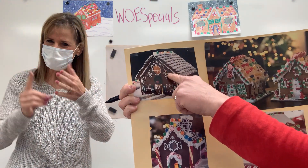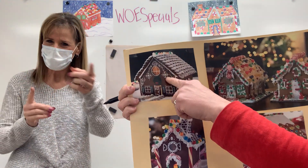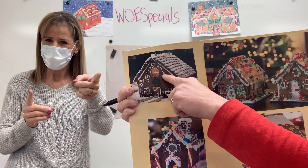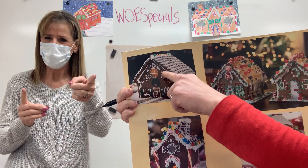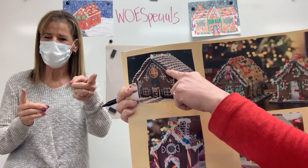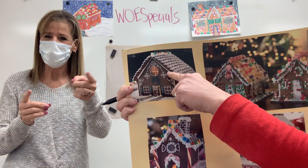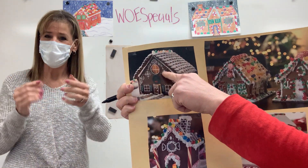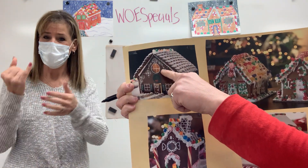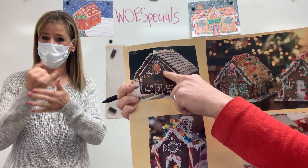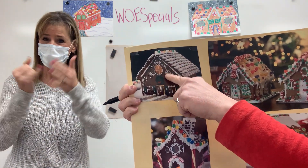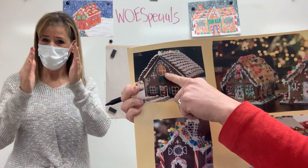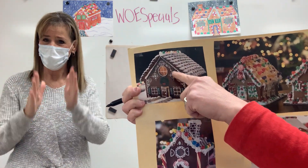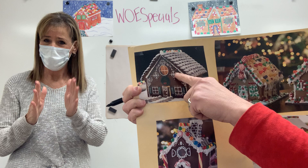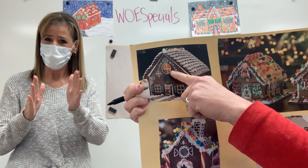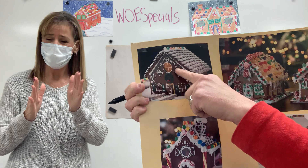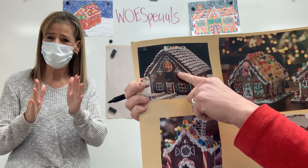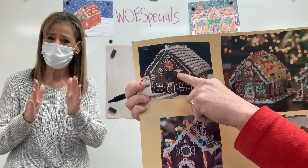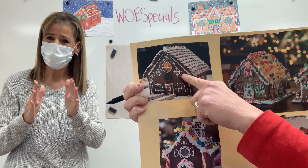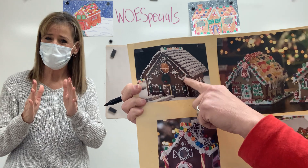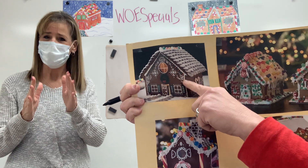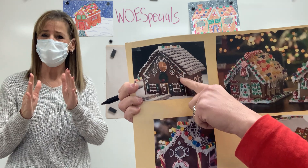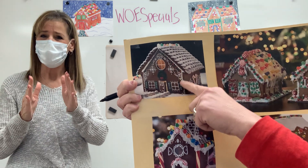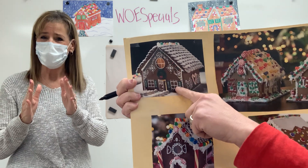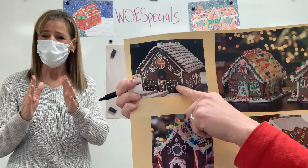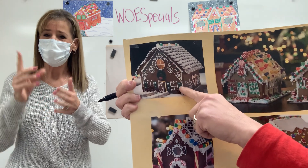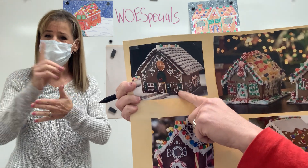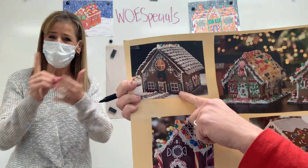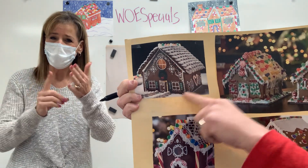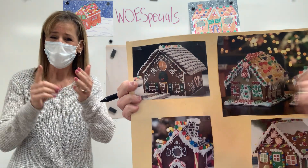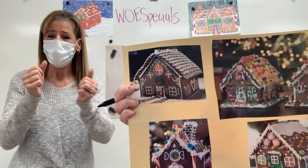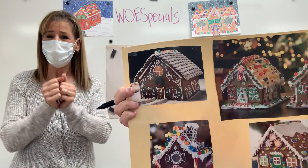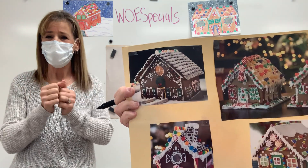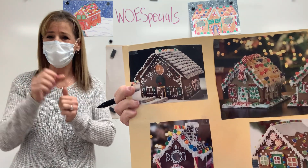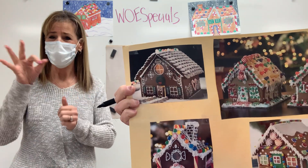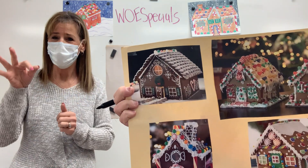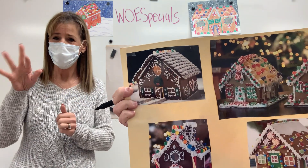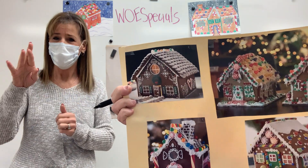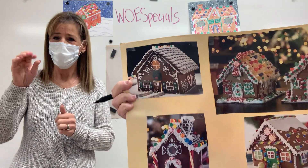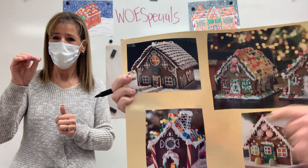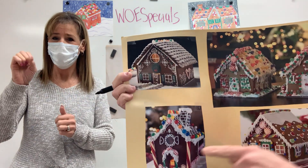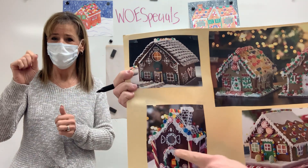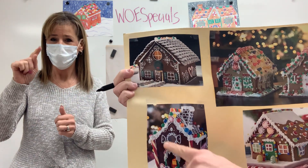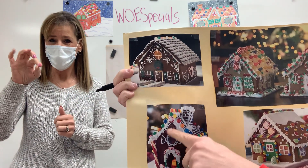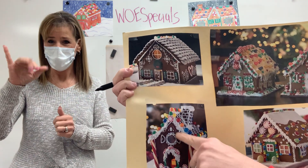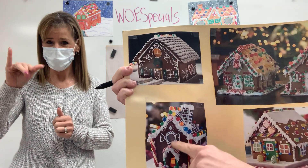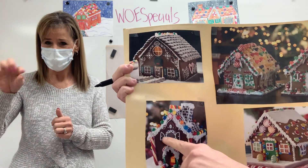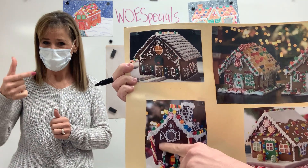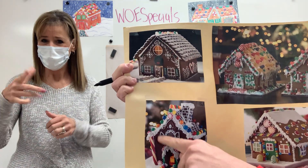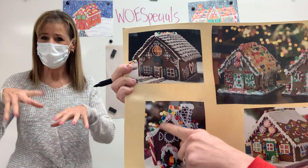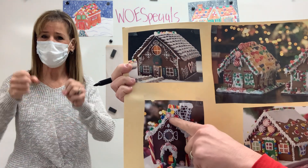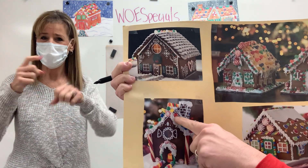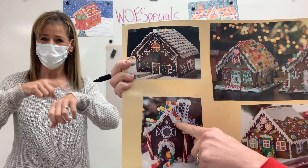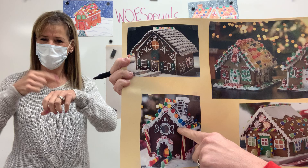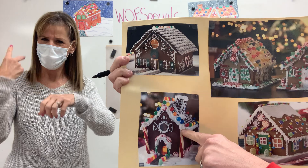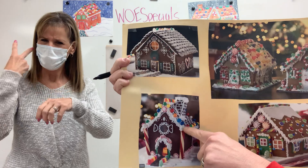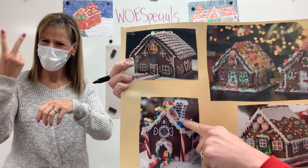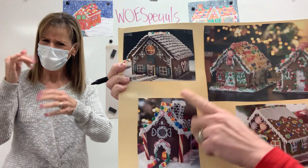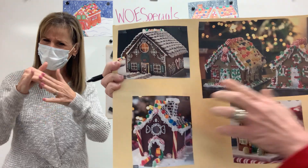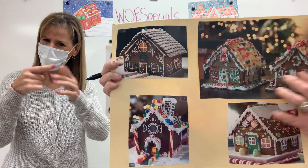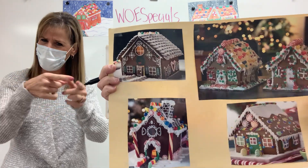who made these, they would draw even with frosting, these fun little details. They would take their time. Look at all of that. So look